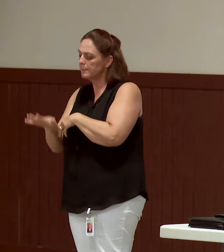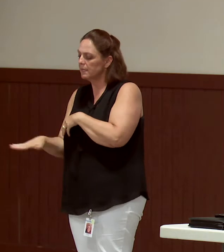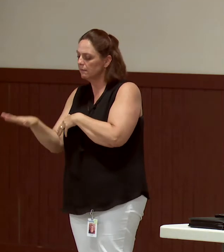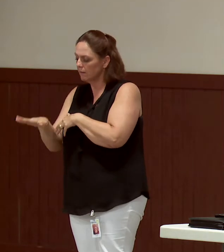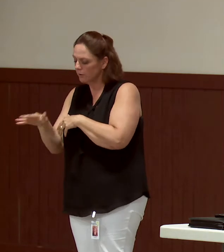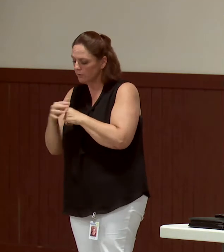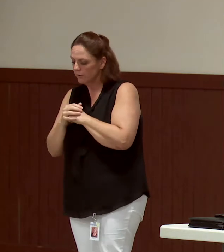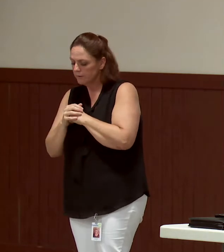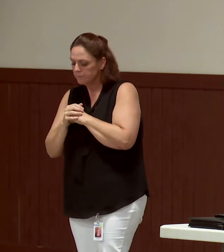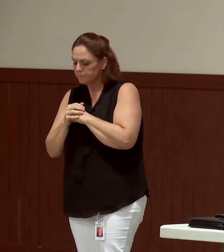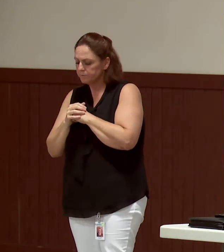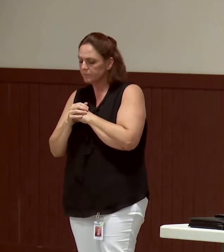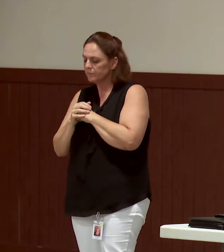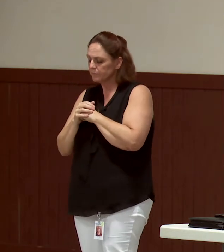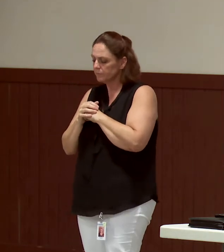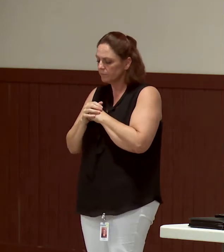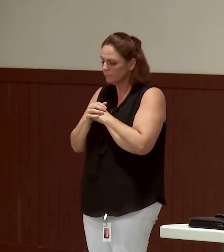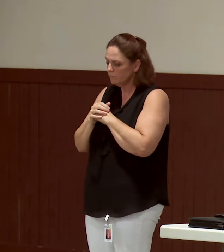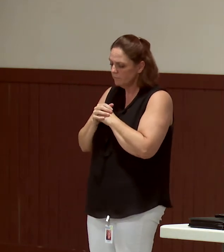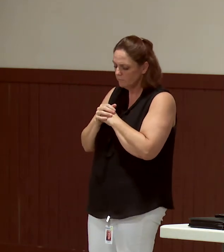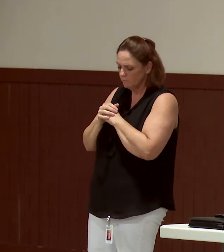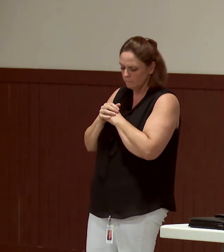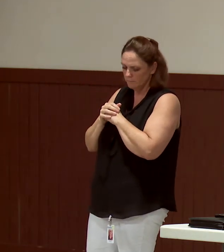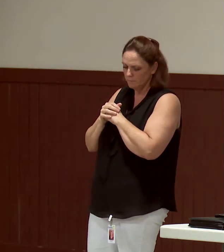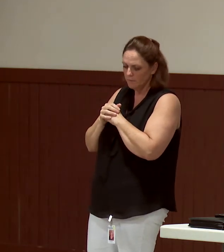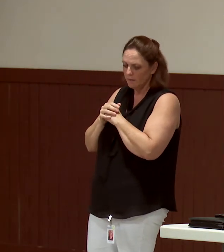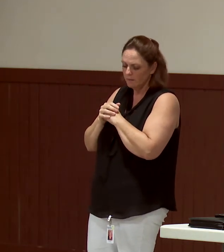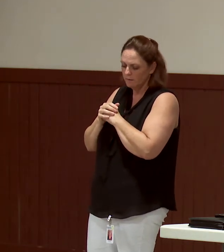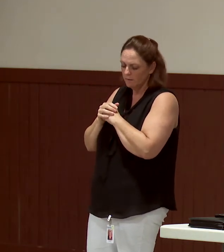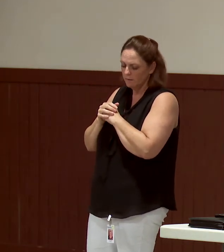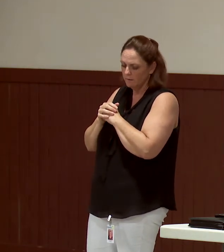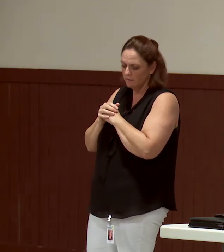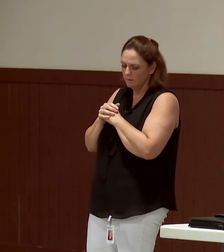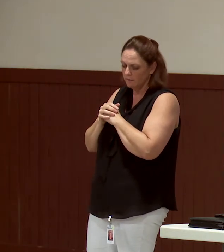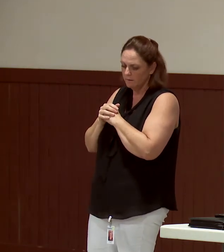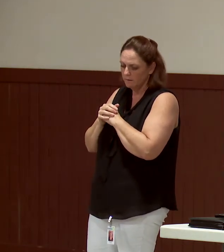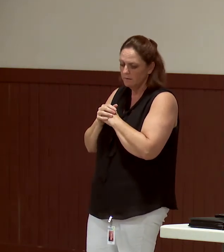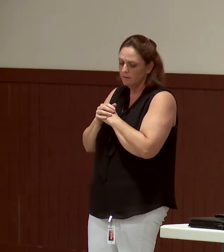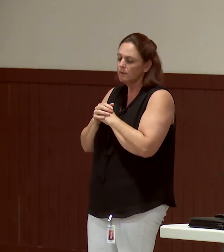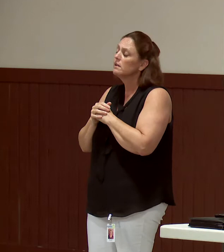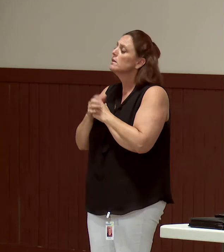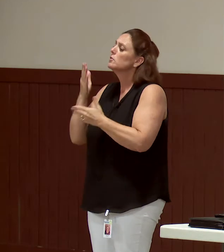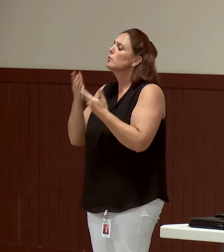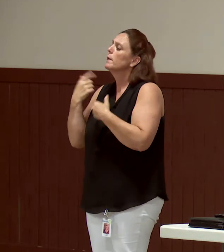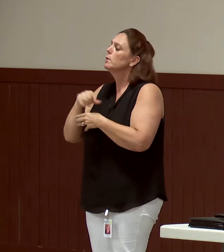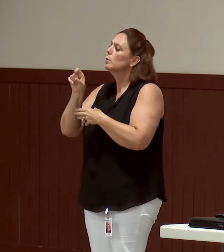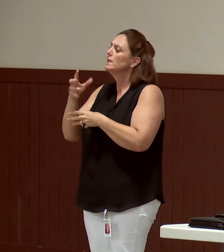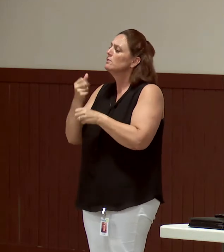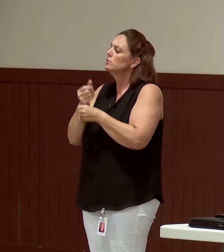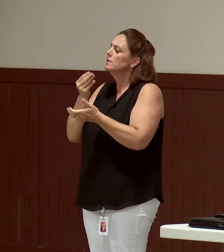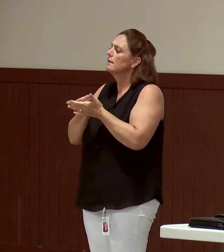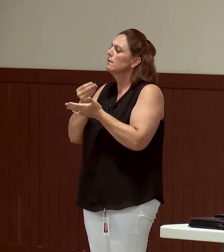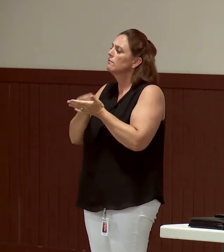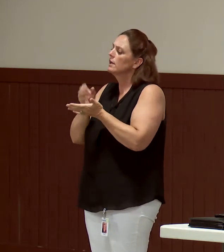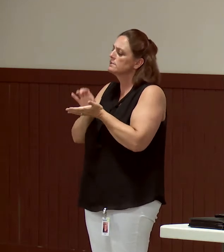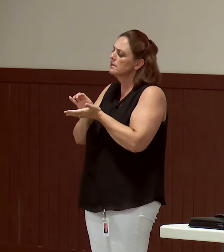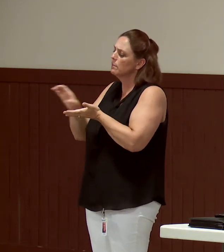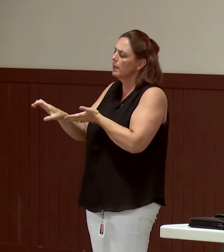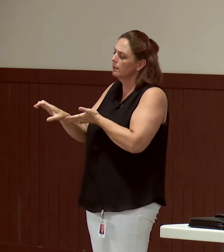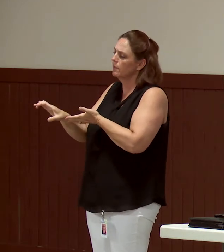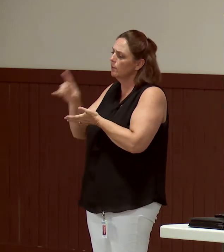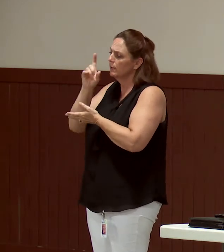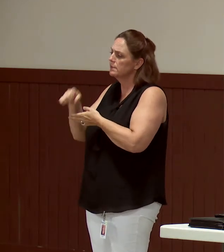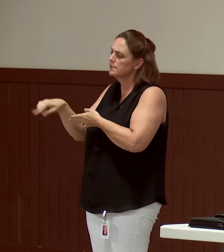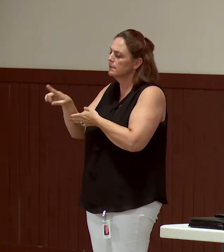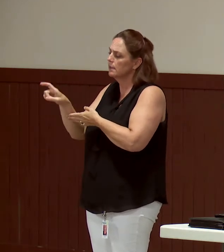be areas that we might look at to direct funds, ARPA funds as well. Because we know